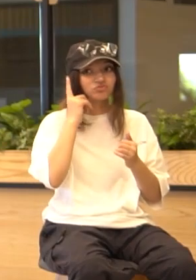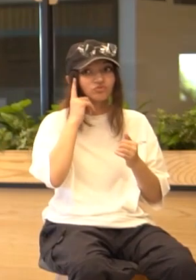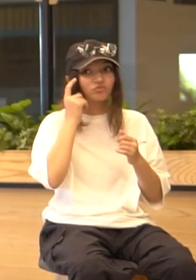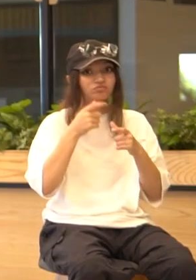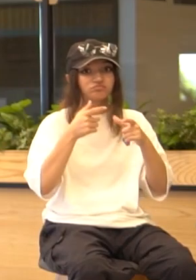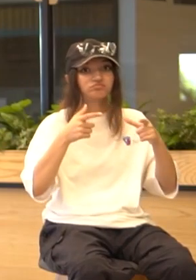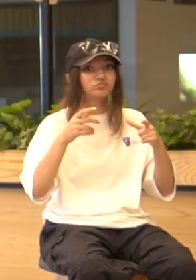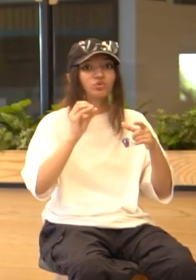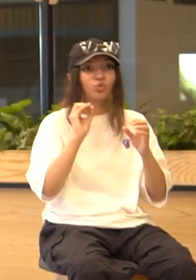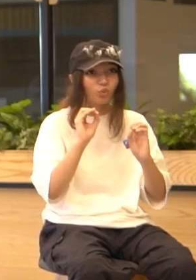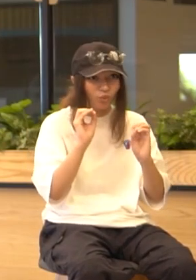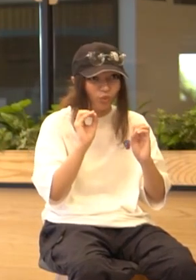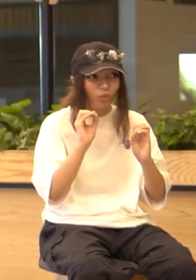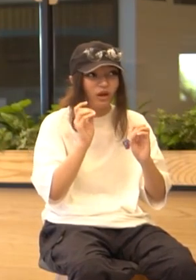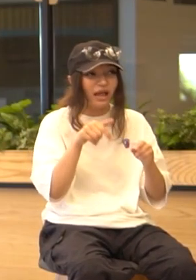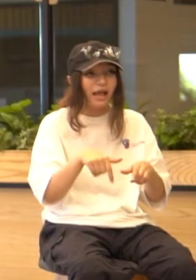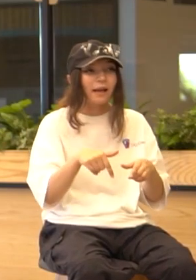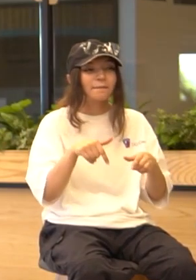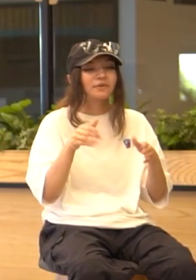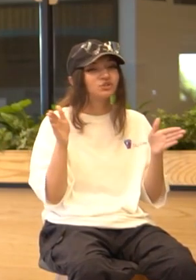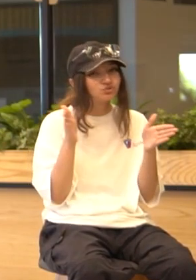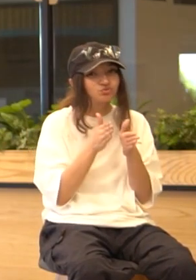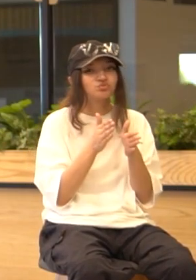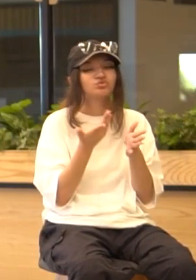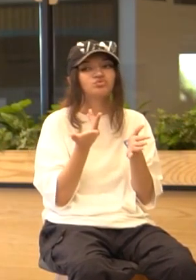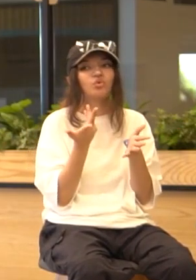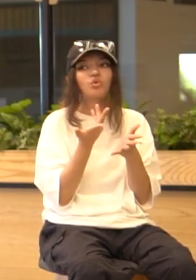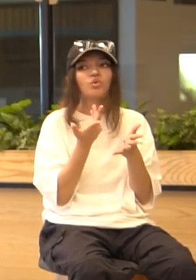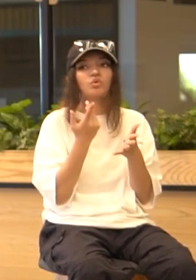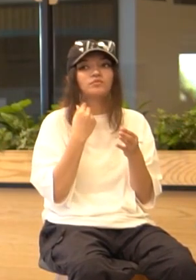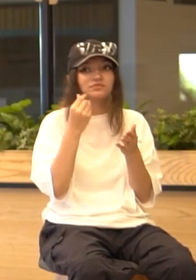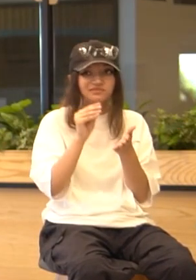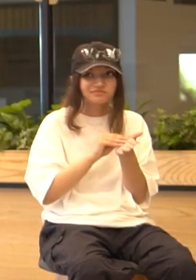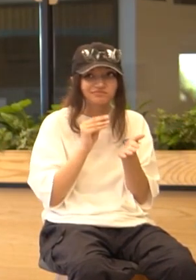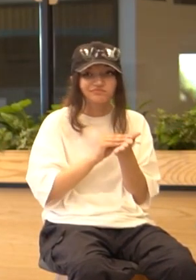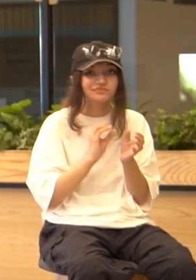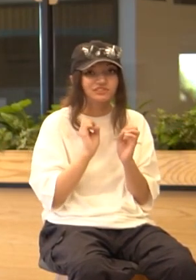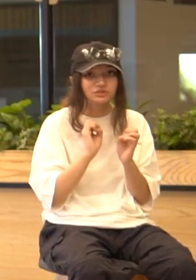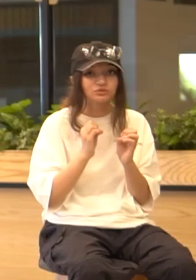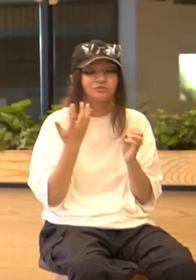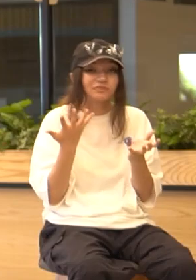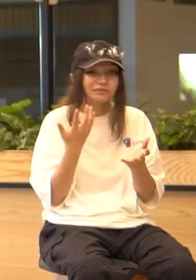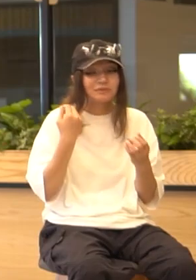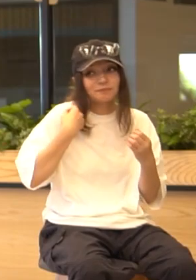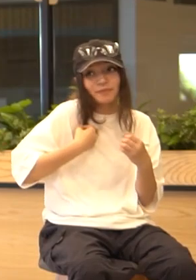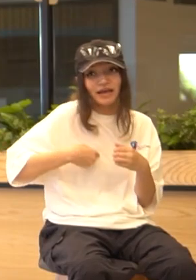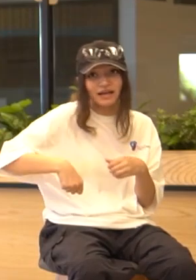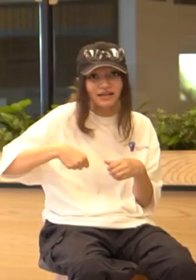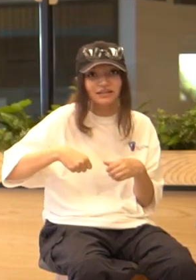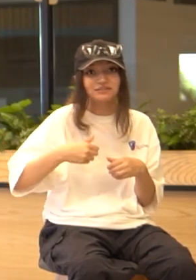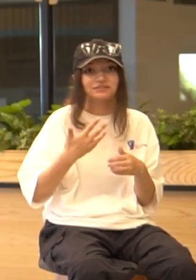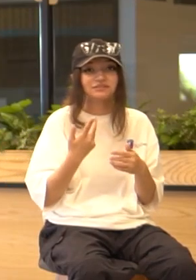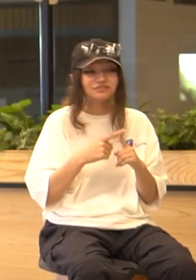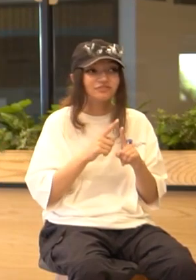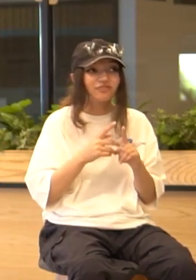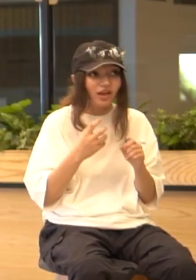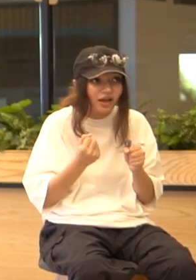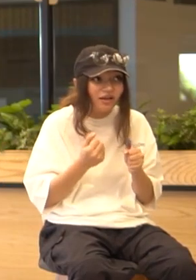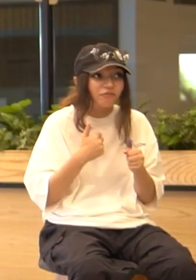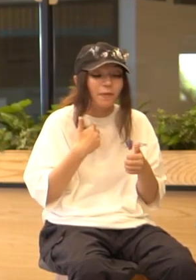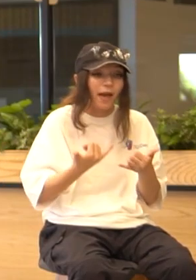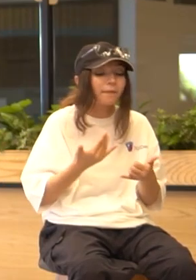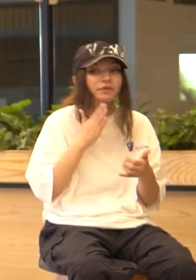lot of people are doing like small tote bags and, you know, apparel lines, etc. But I have not ventured